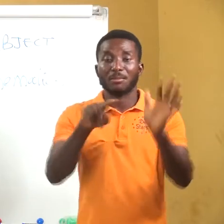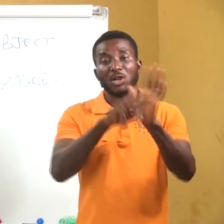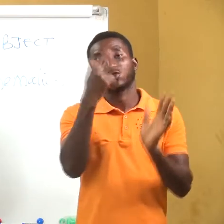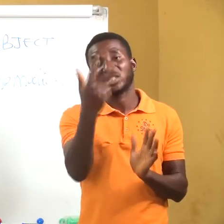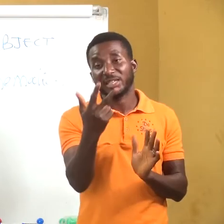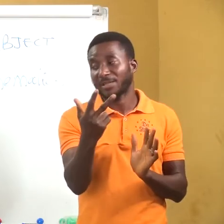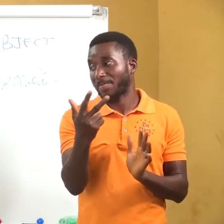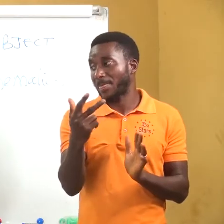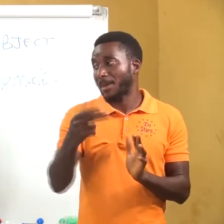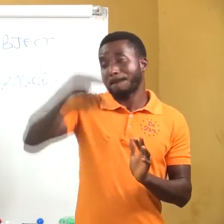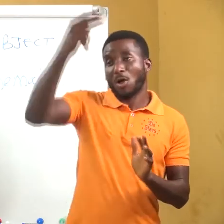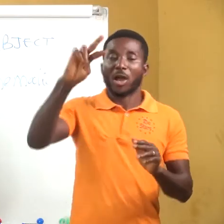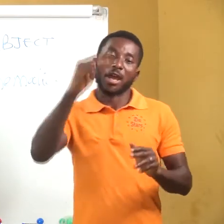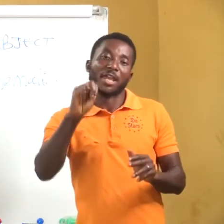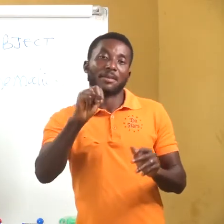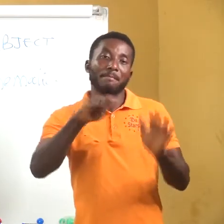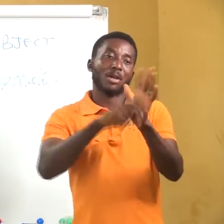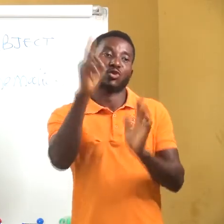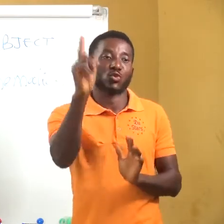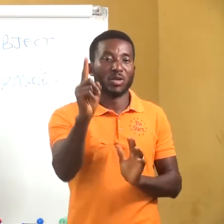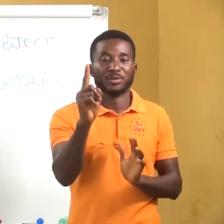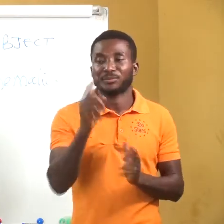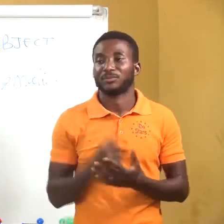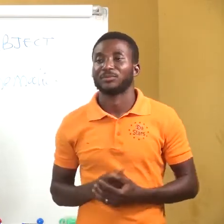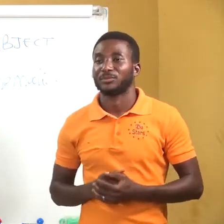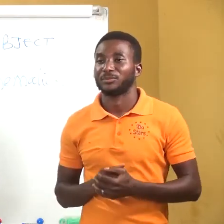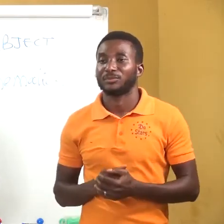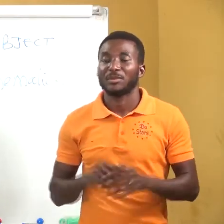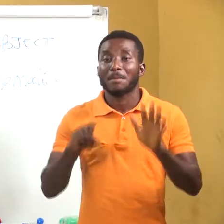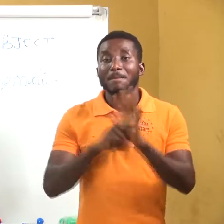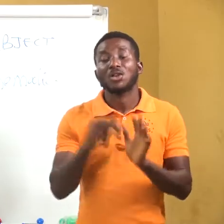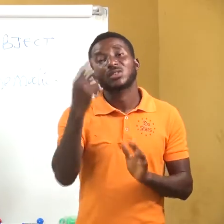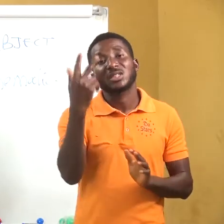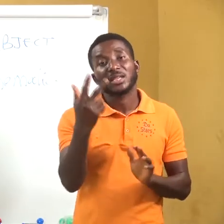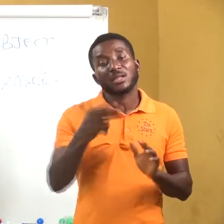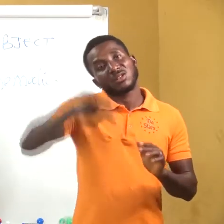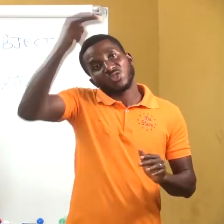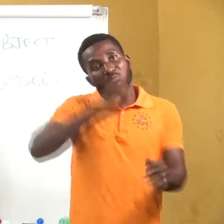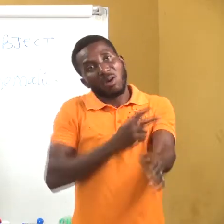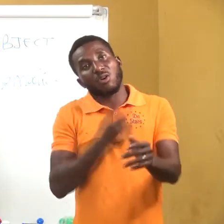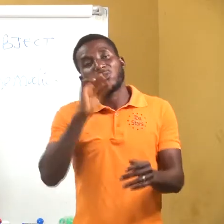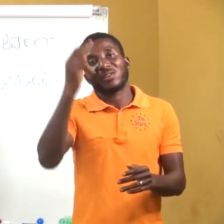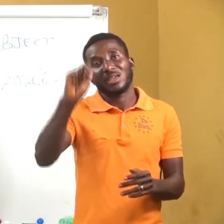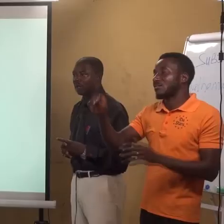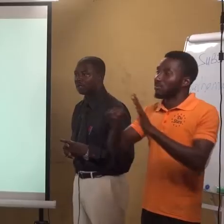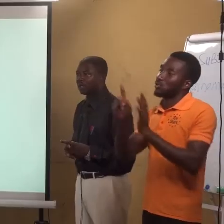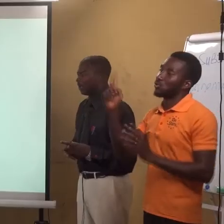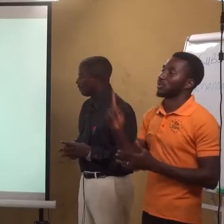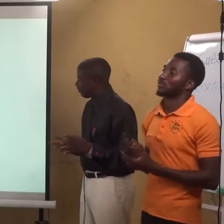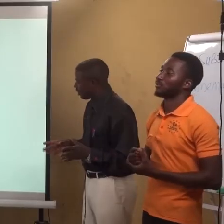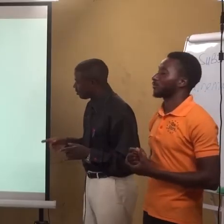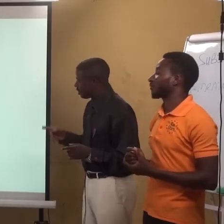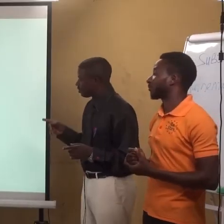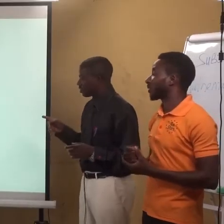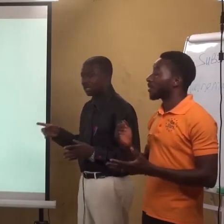minus 3 raised to the power n minus 1 minus 3 raised to the power n minus 1.